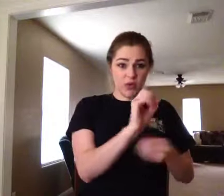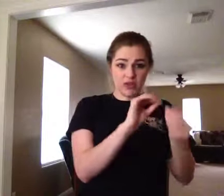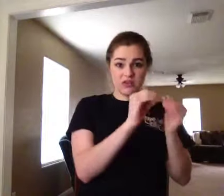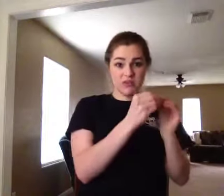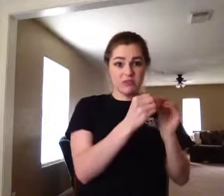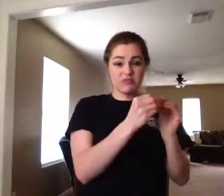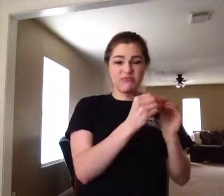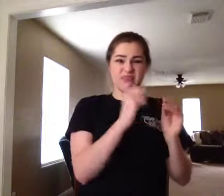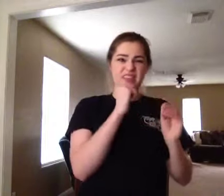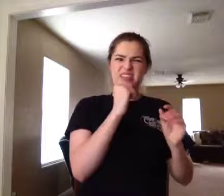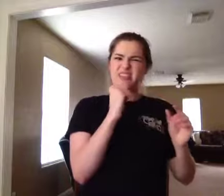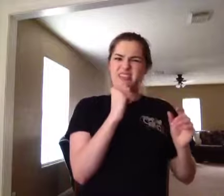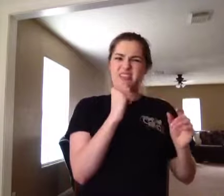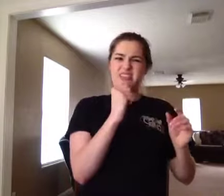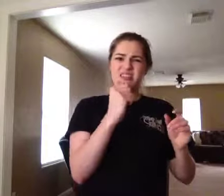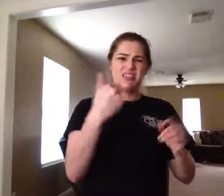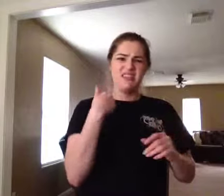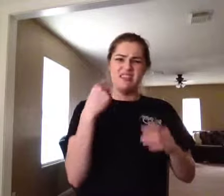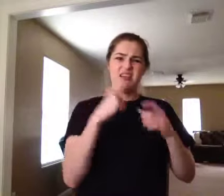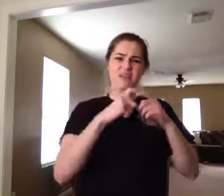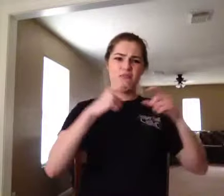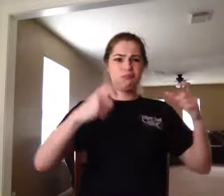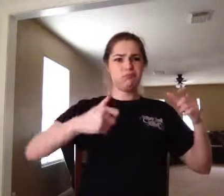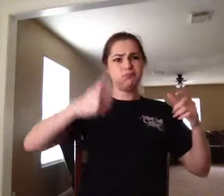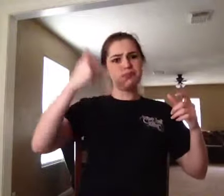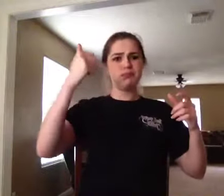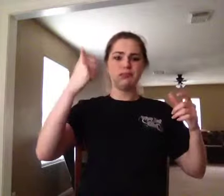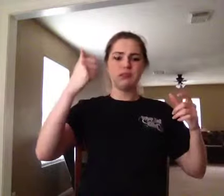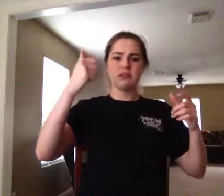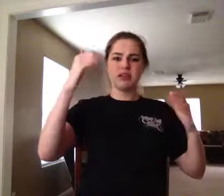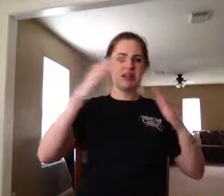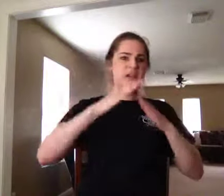ever. Yeah. Oh, sorry.